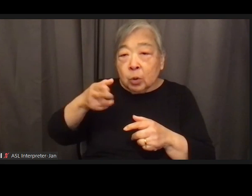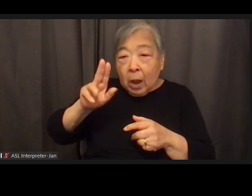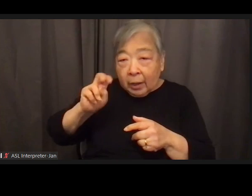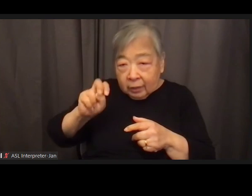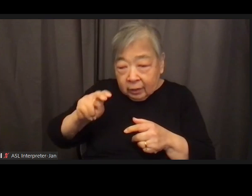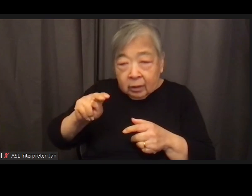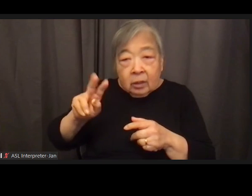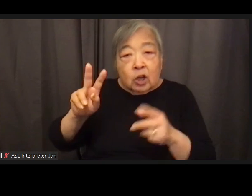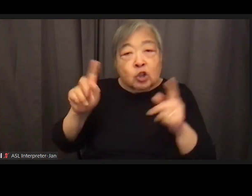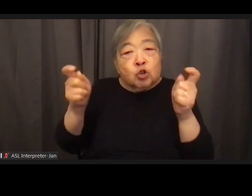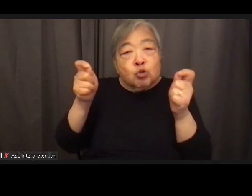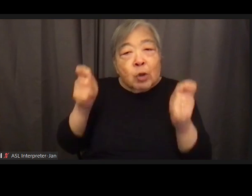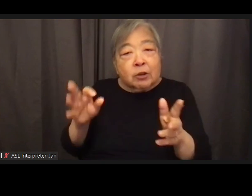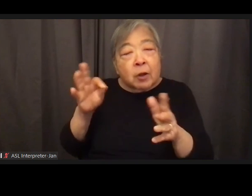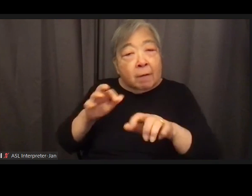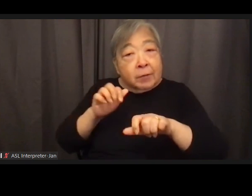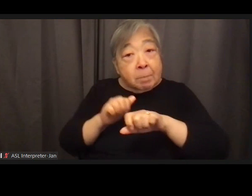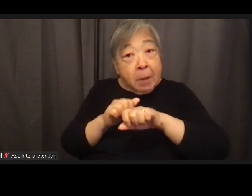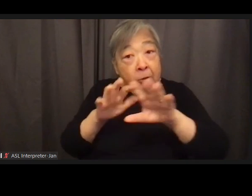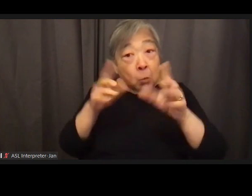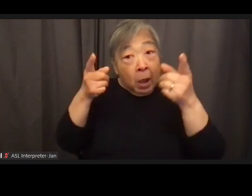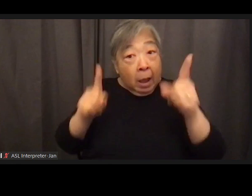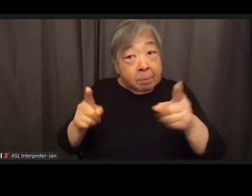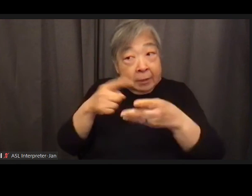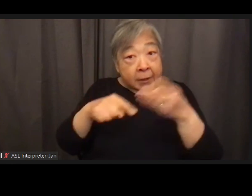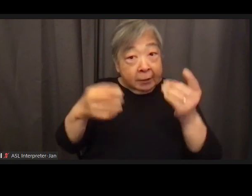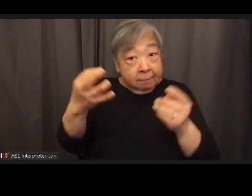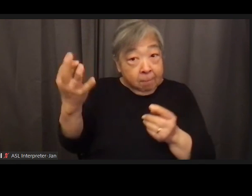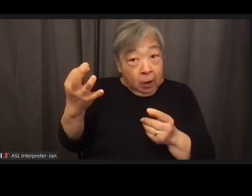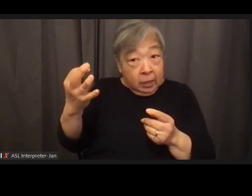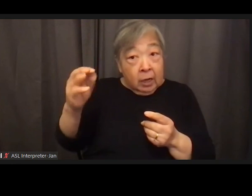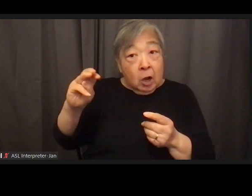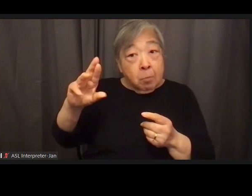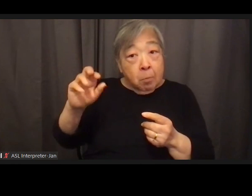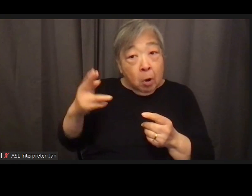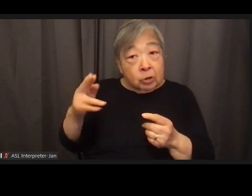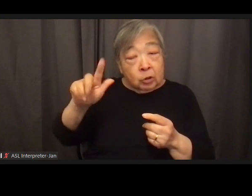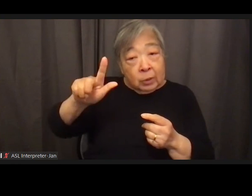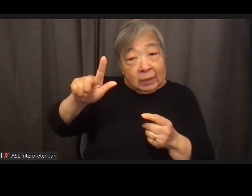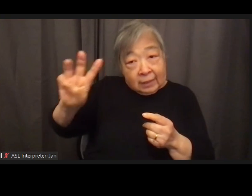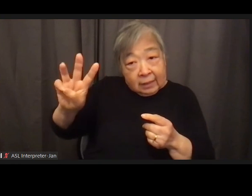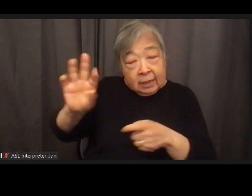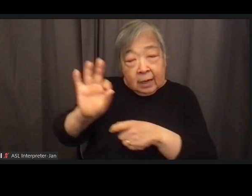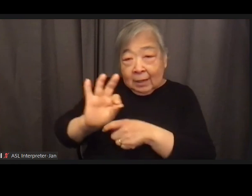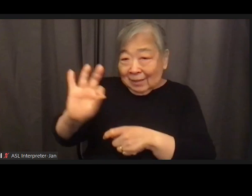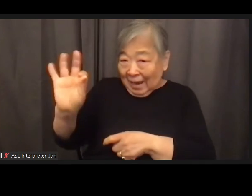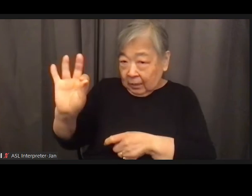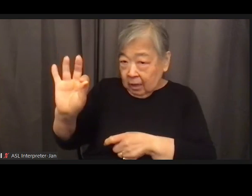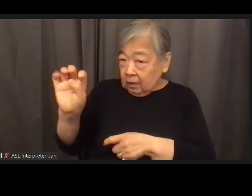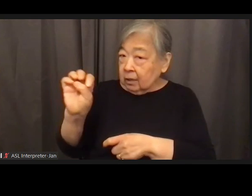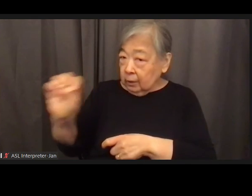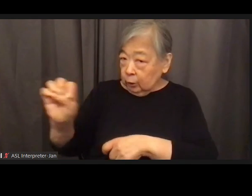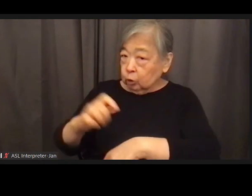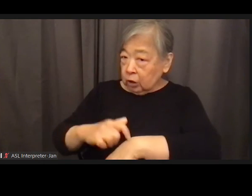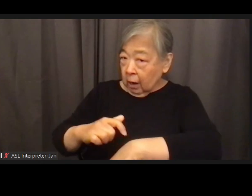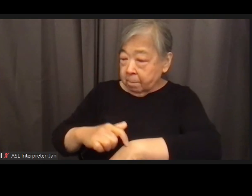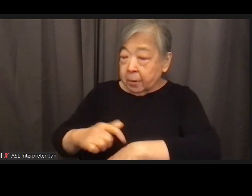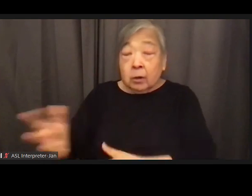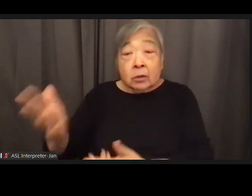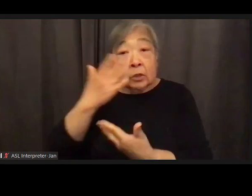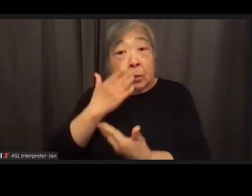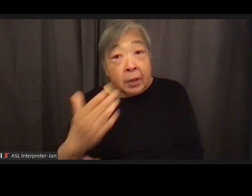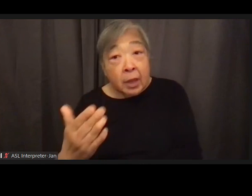Mountain. And that will be next Friday on March 26th at 9 a.m. Eastern Time. So thank you